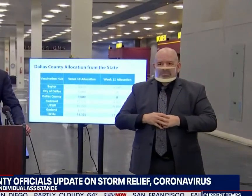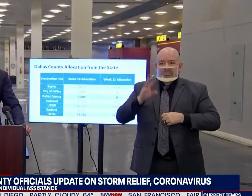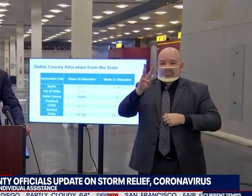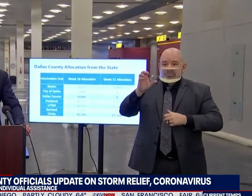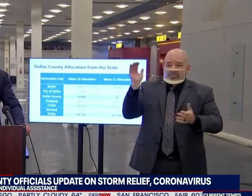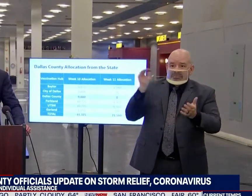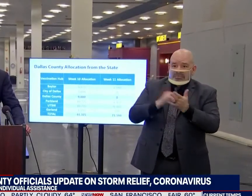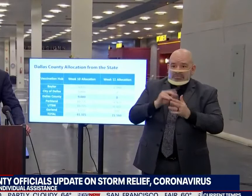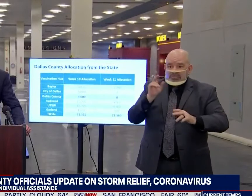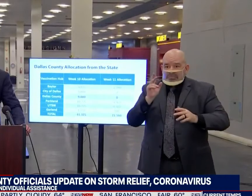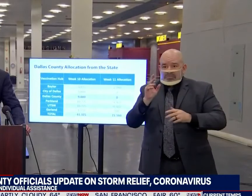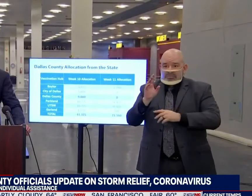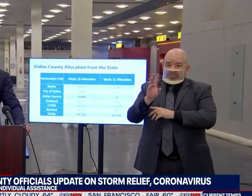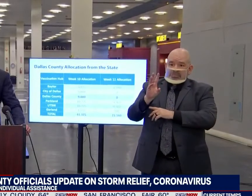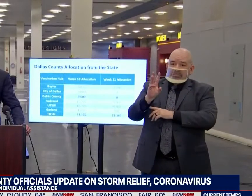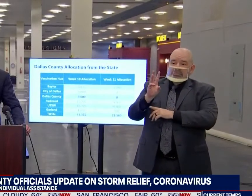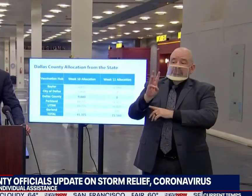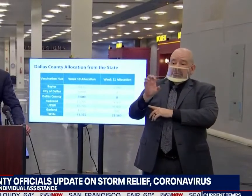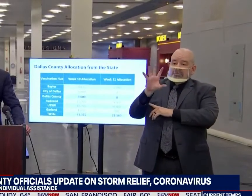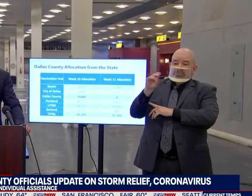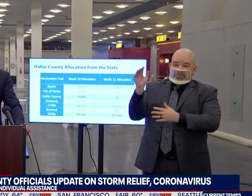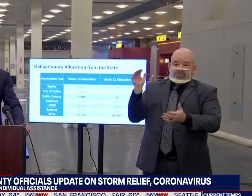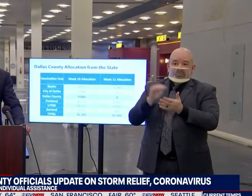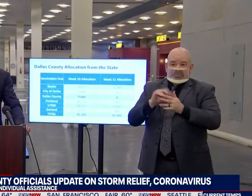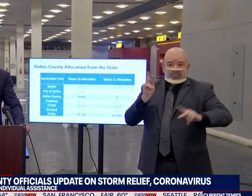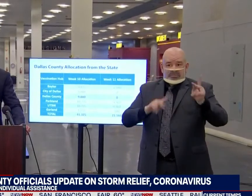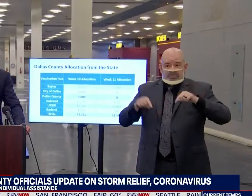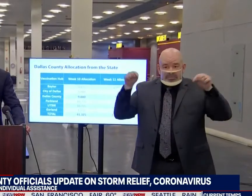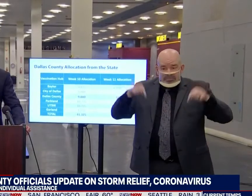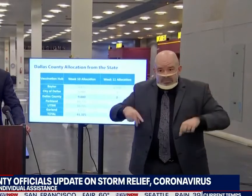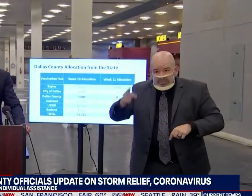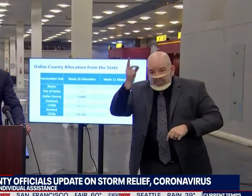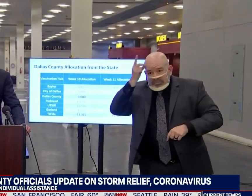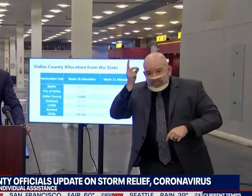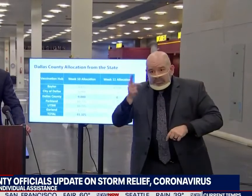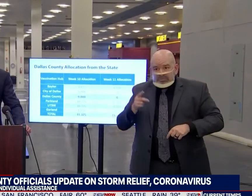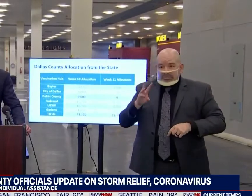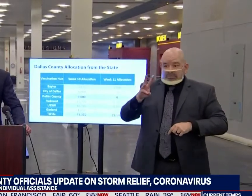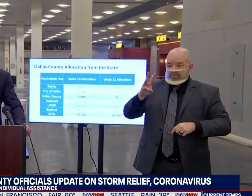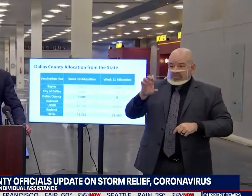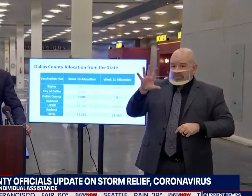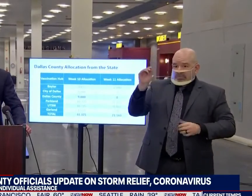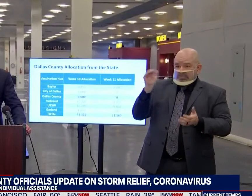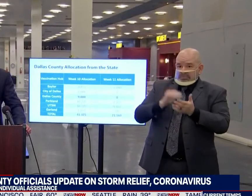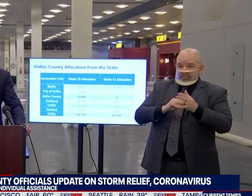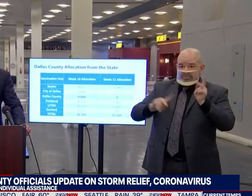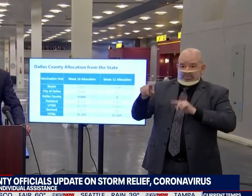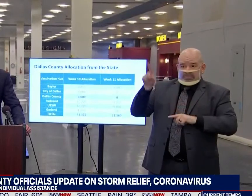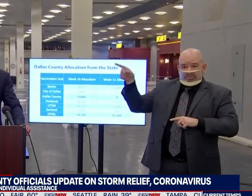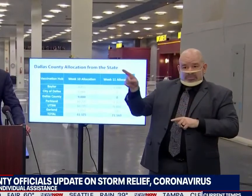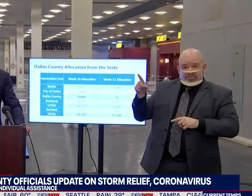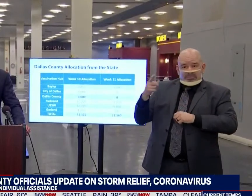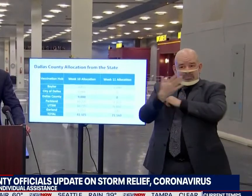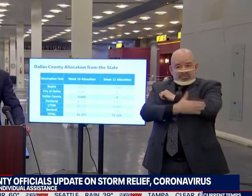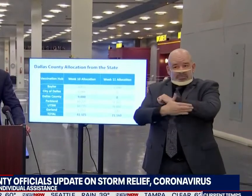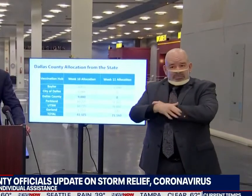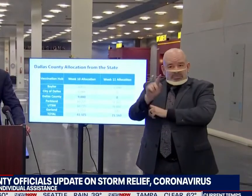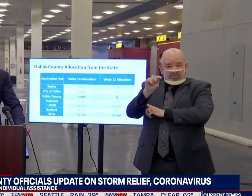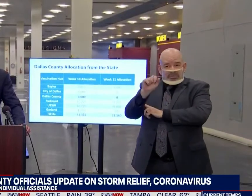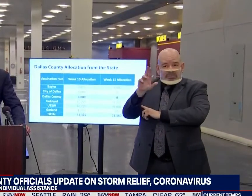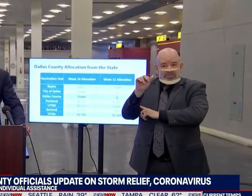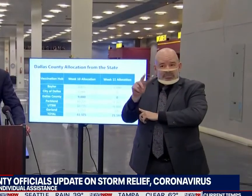people on our list currently in Dallas County and 600,000 people on the list in Tarant County who if this is not